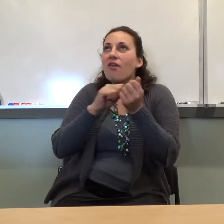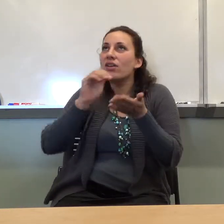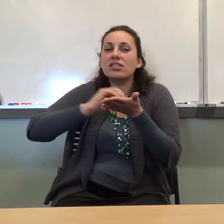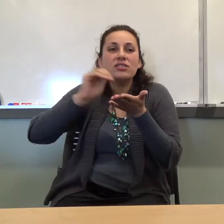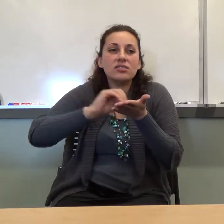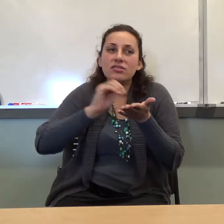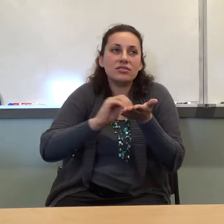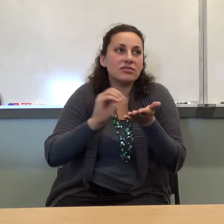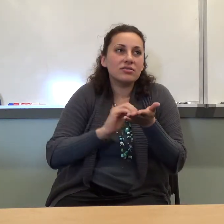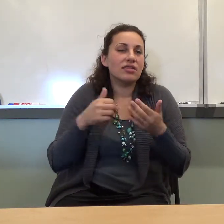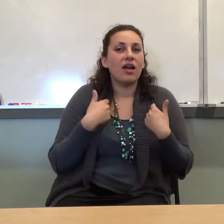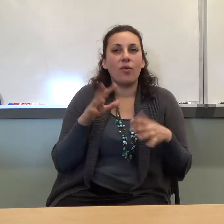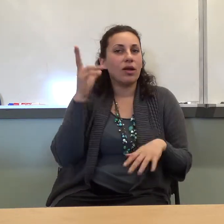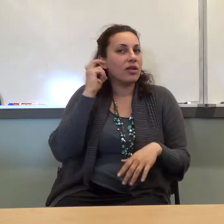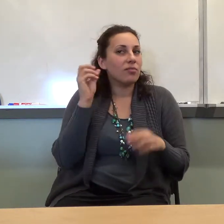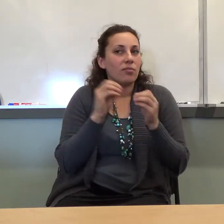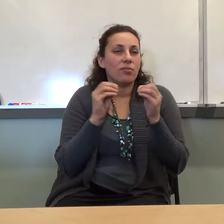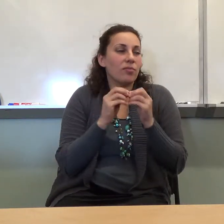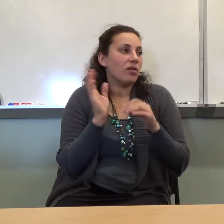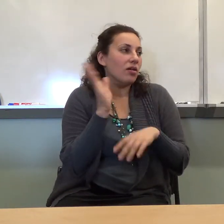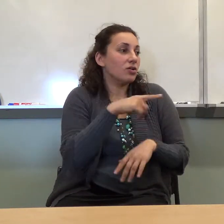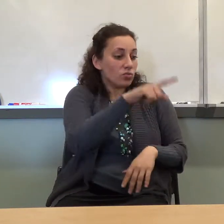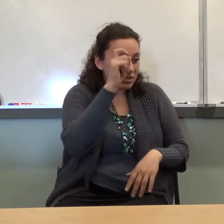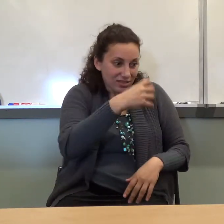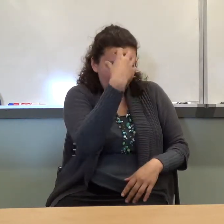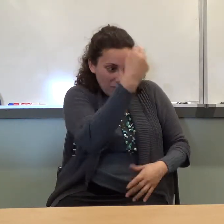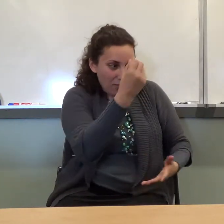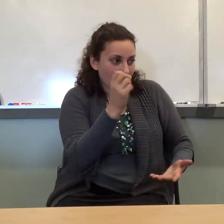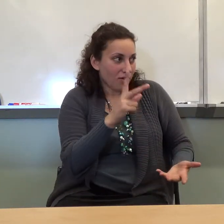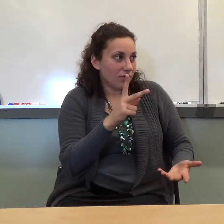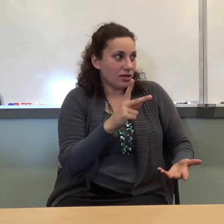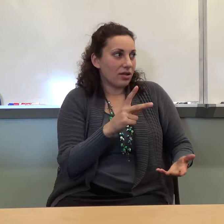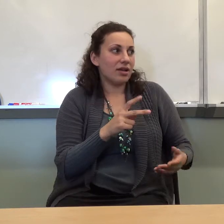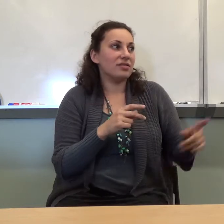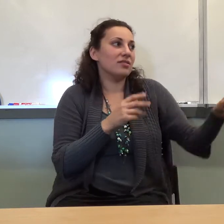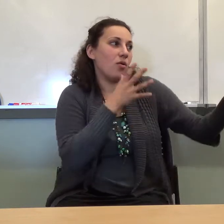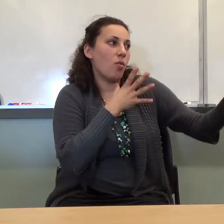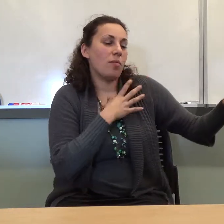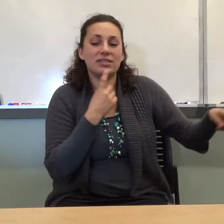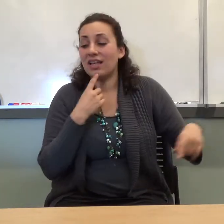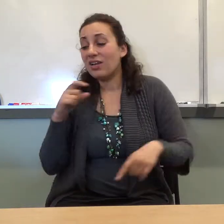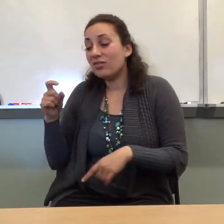book ago. So you haven't memorized it? Come on. No, I've been listening to all this. It's the simplest table in the world.